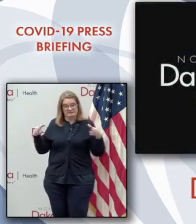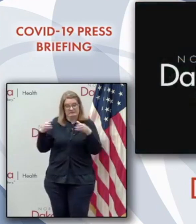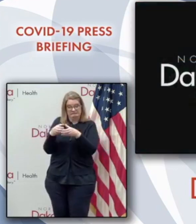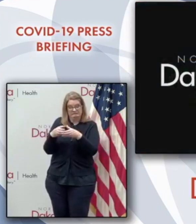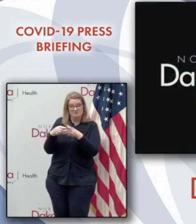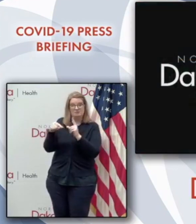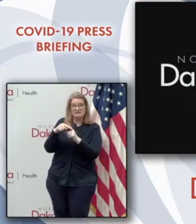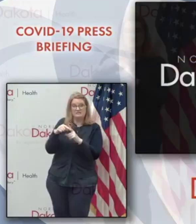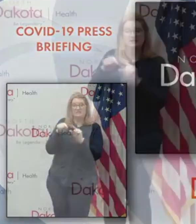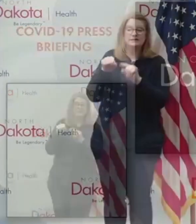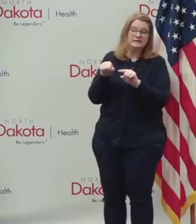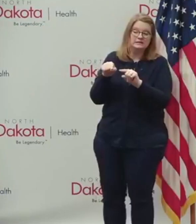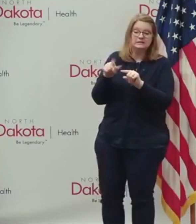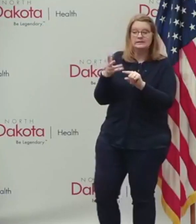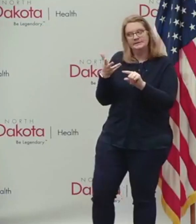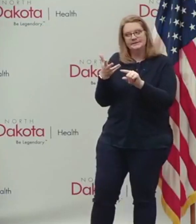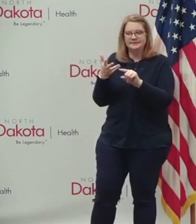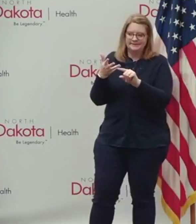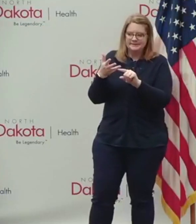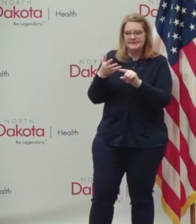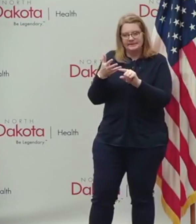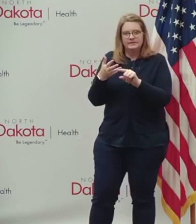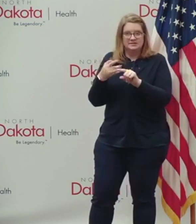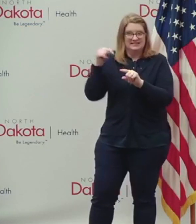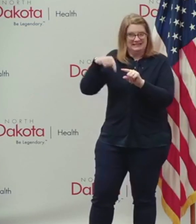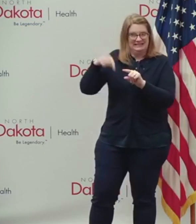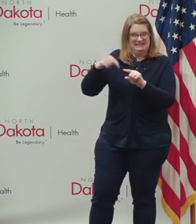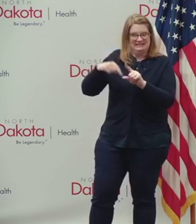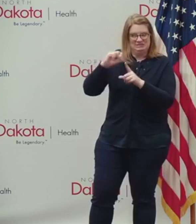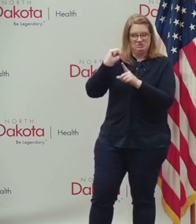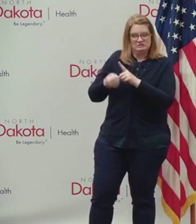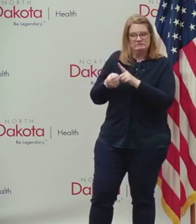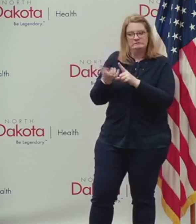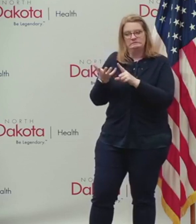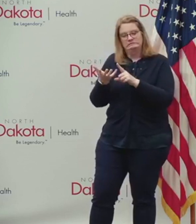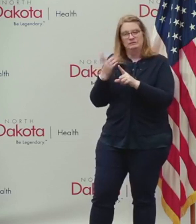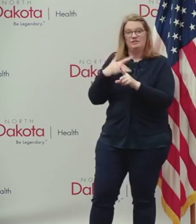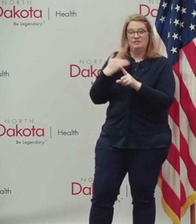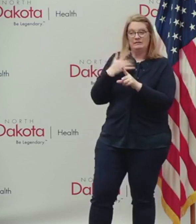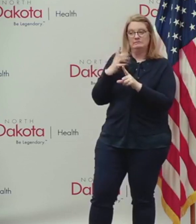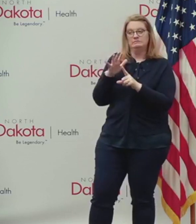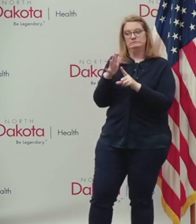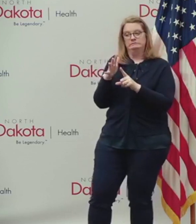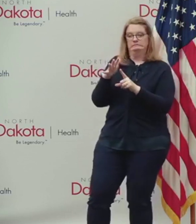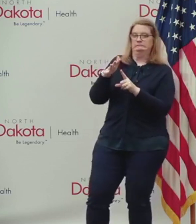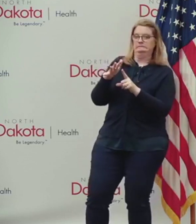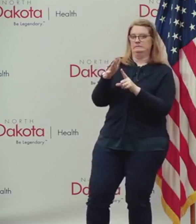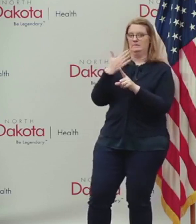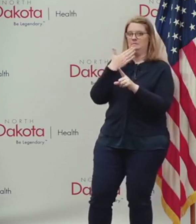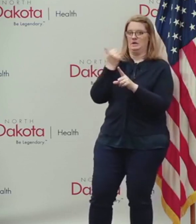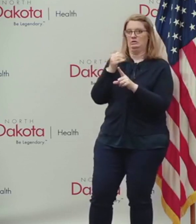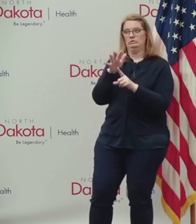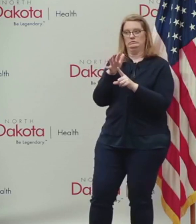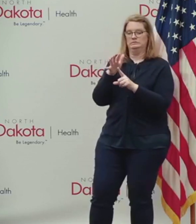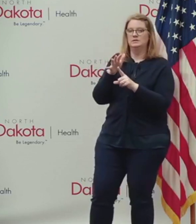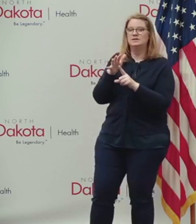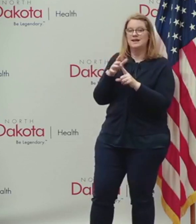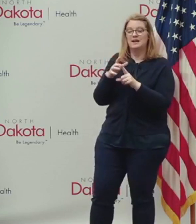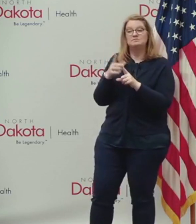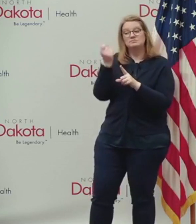feel in terms of the storm, we're weathering it better than others. We are doing far more testing